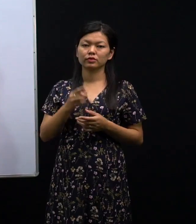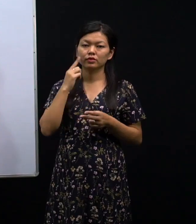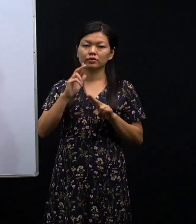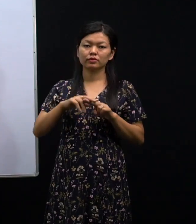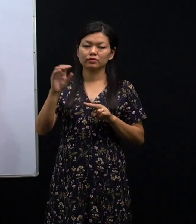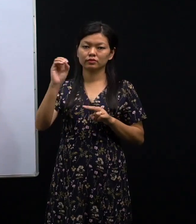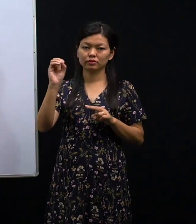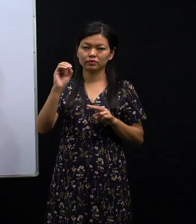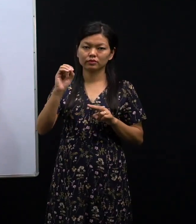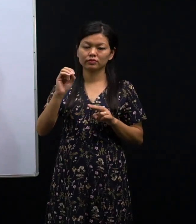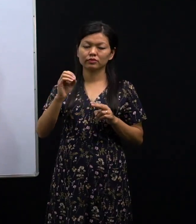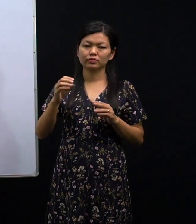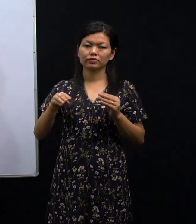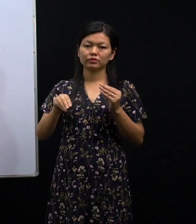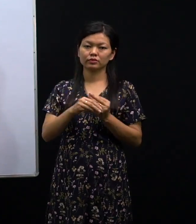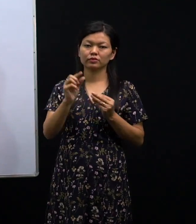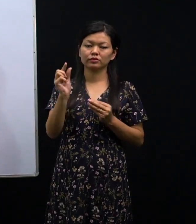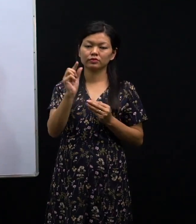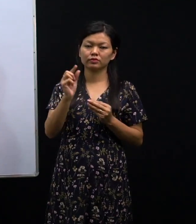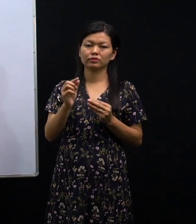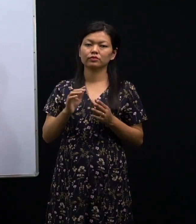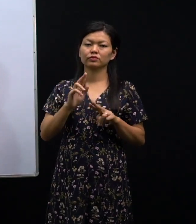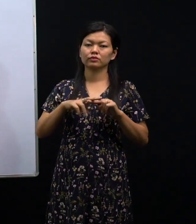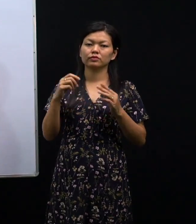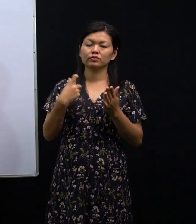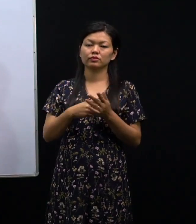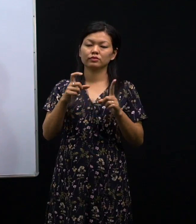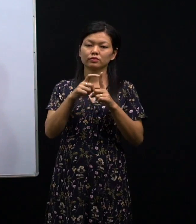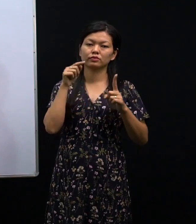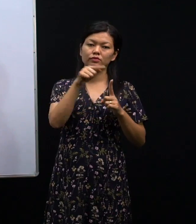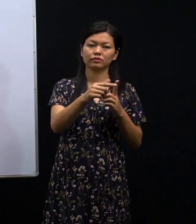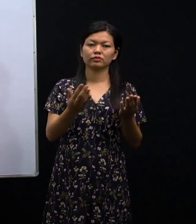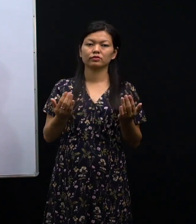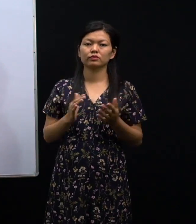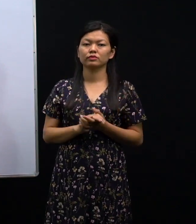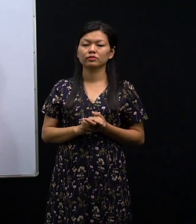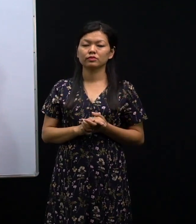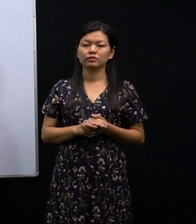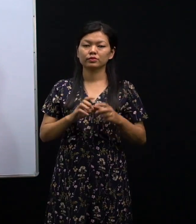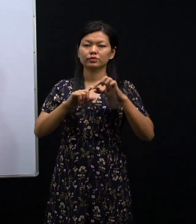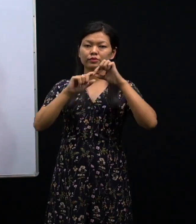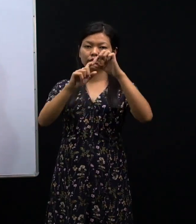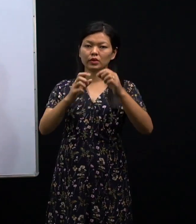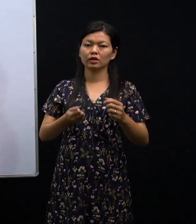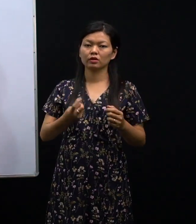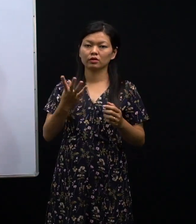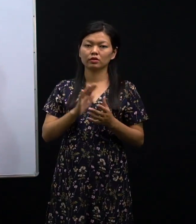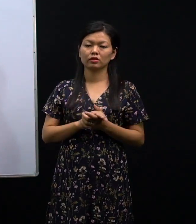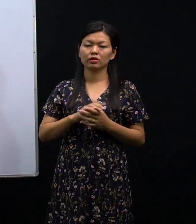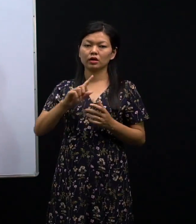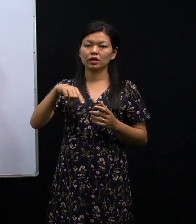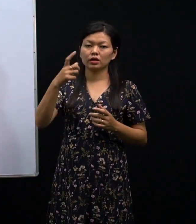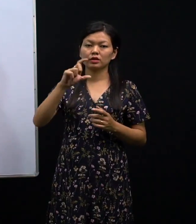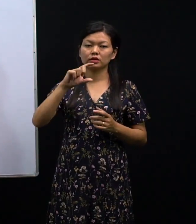0, then we can apply this formula directly. Okay, well, that question will be coming with the numbers. We'll come to the next class. What are